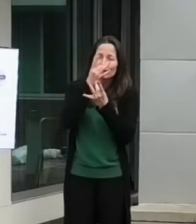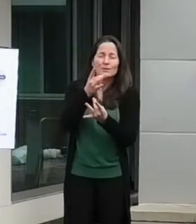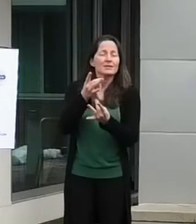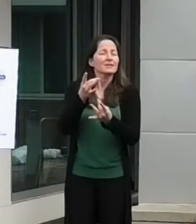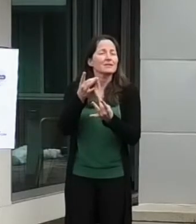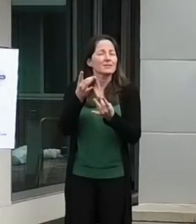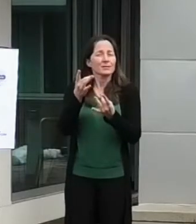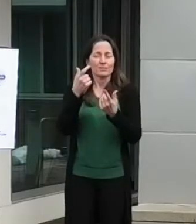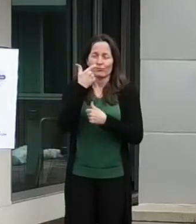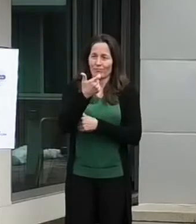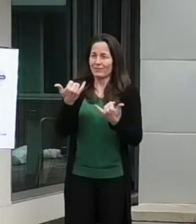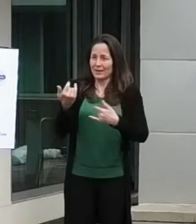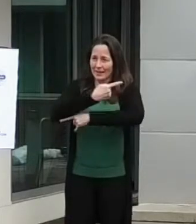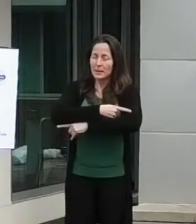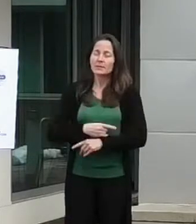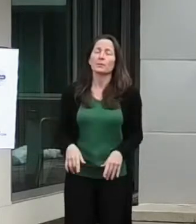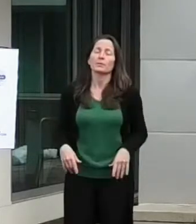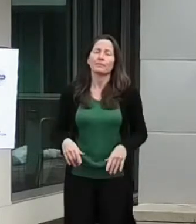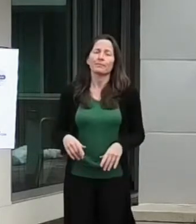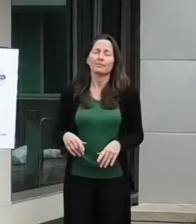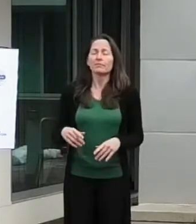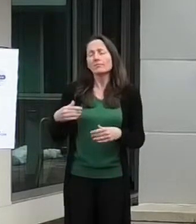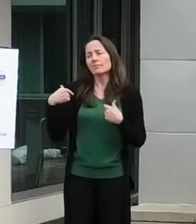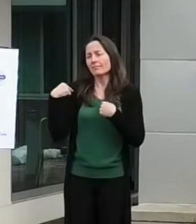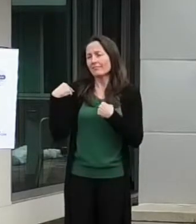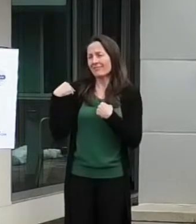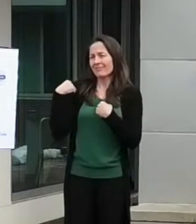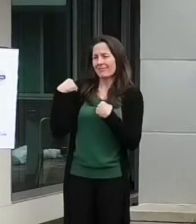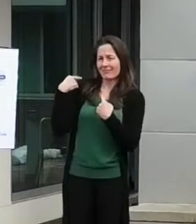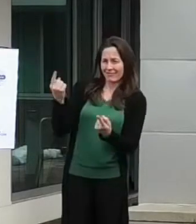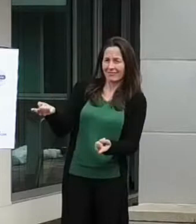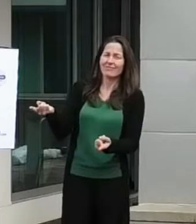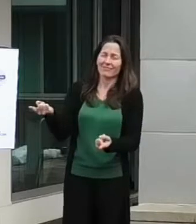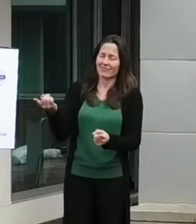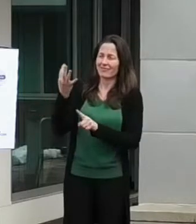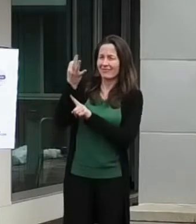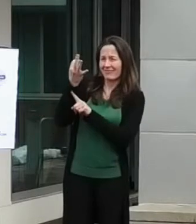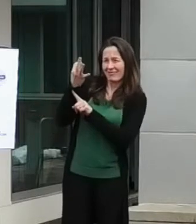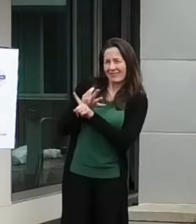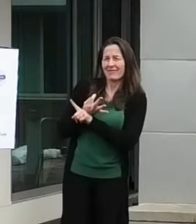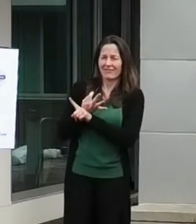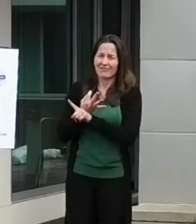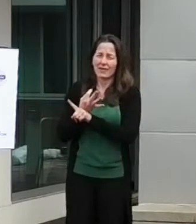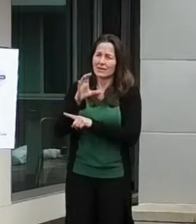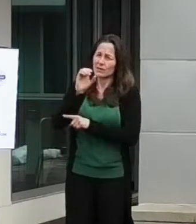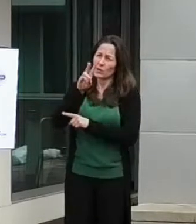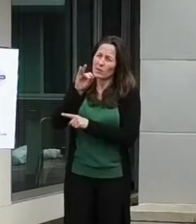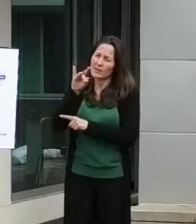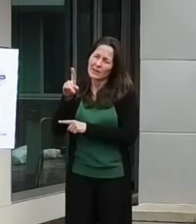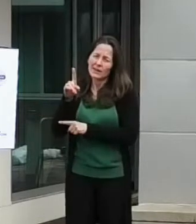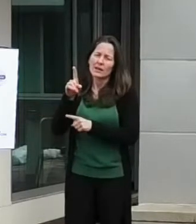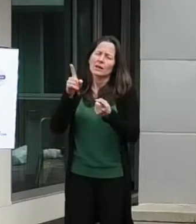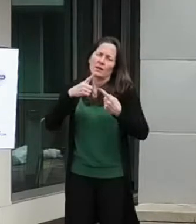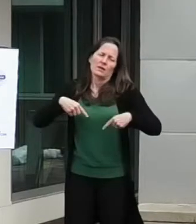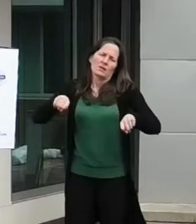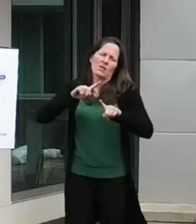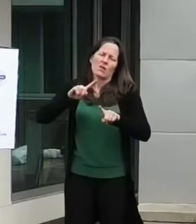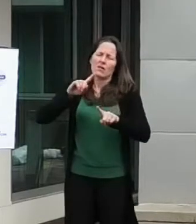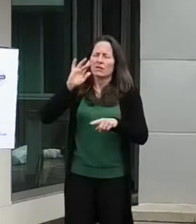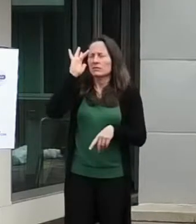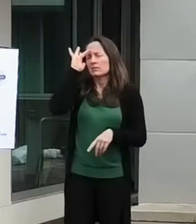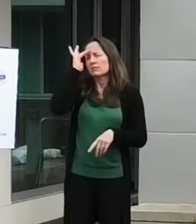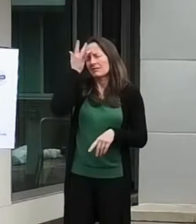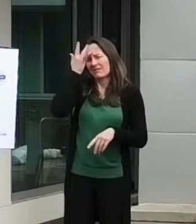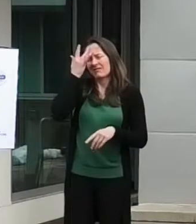So 9 months into this pandemic, we are all tired. Although it has been a